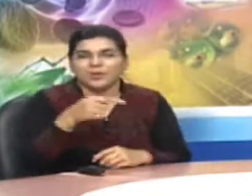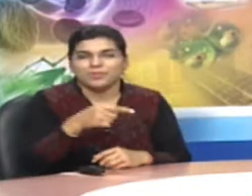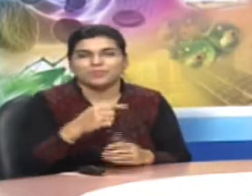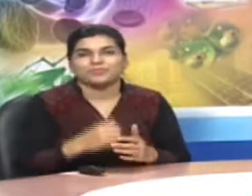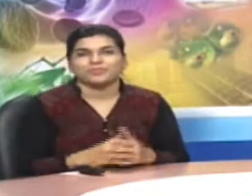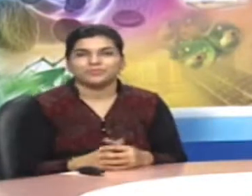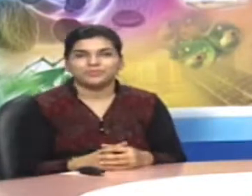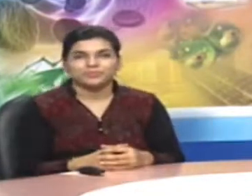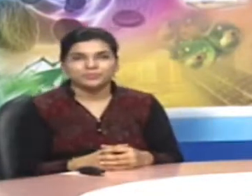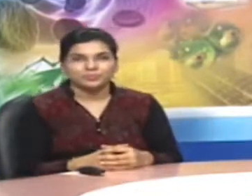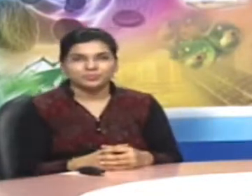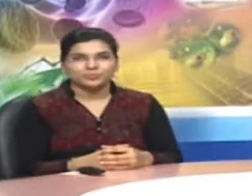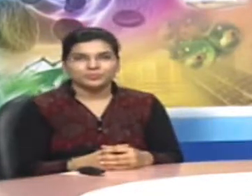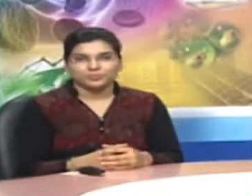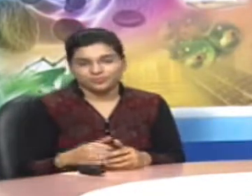Again, shuffling.